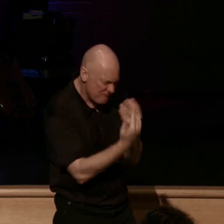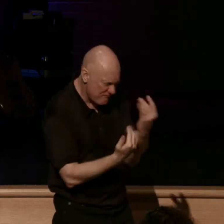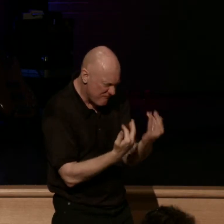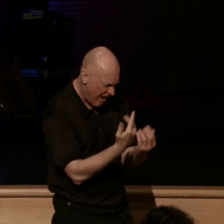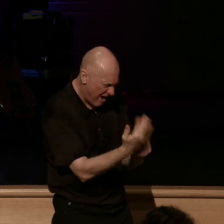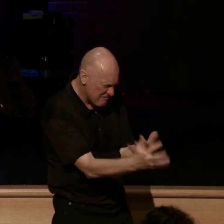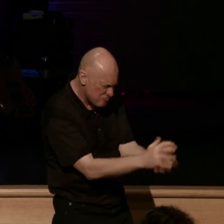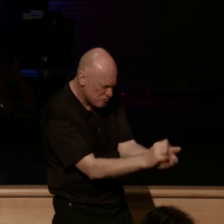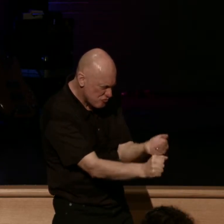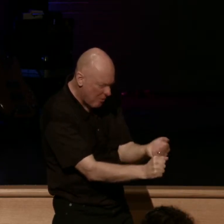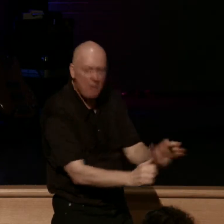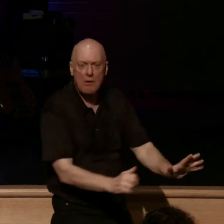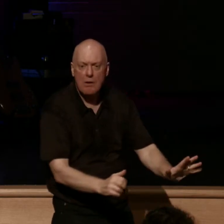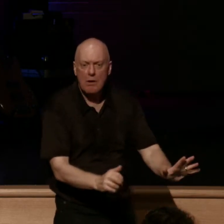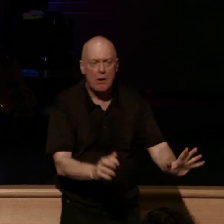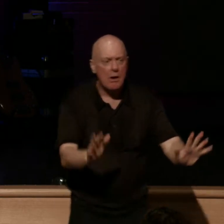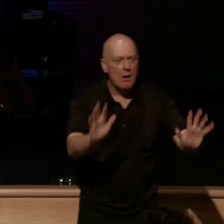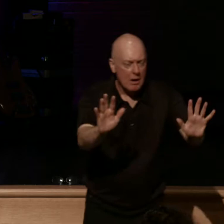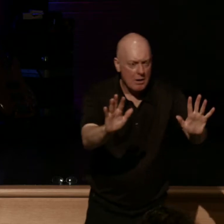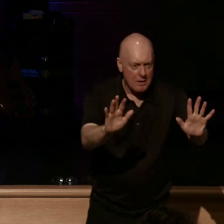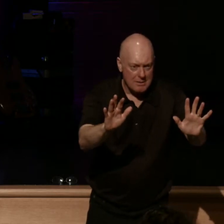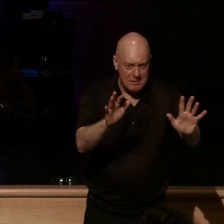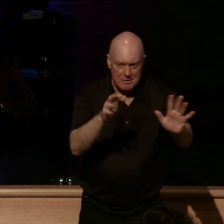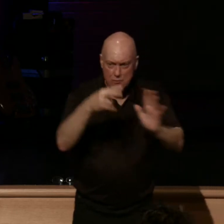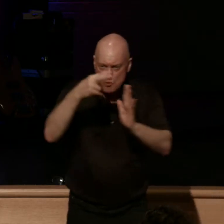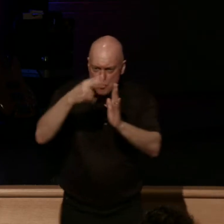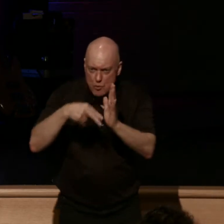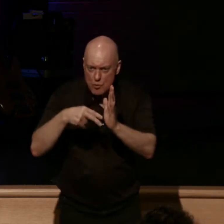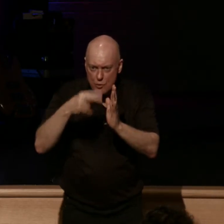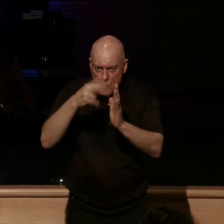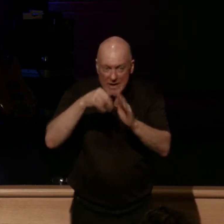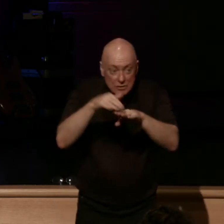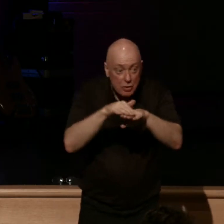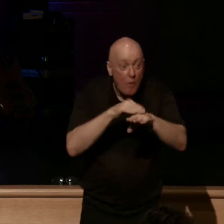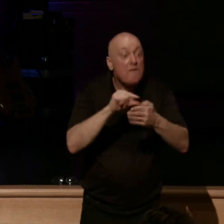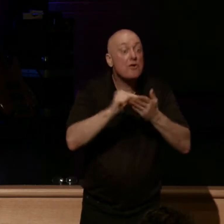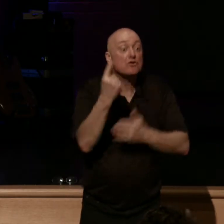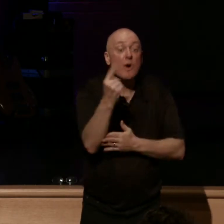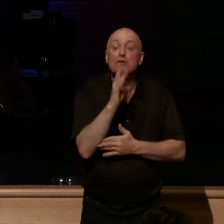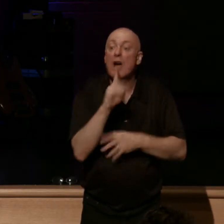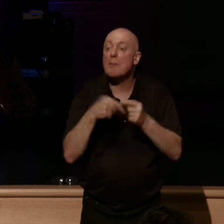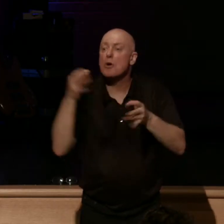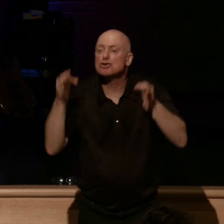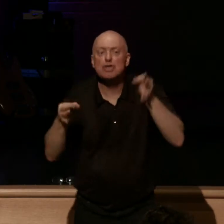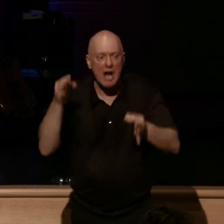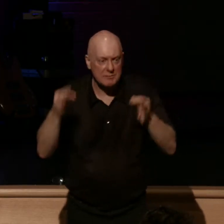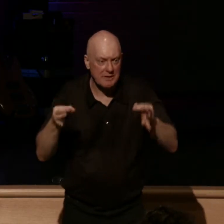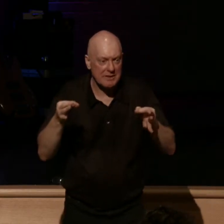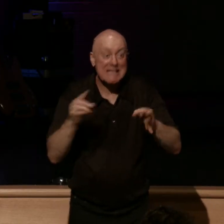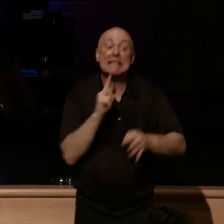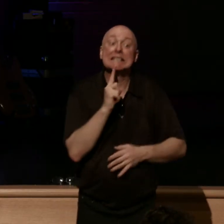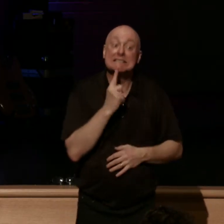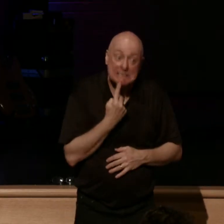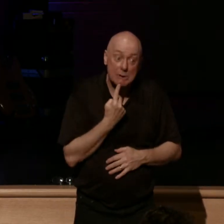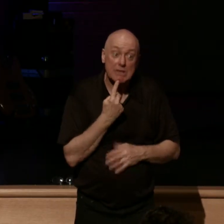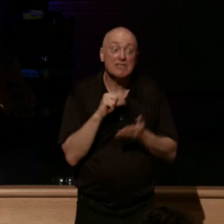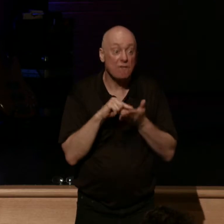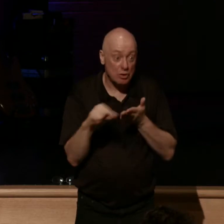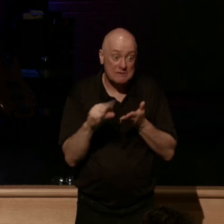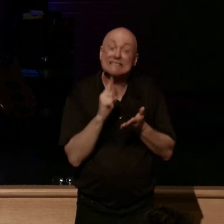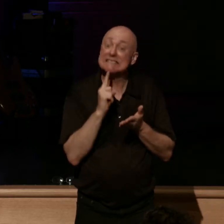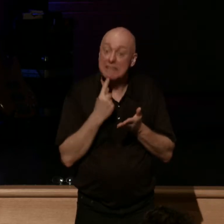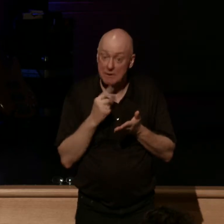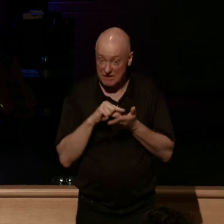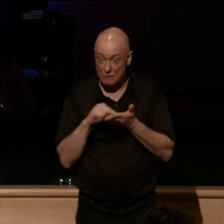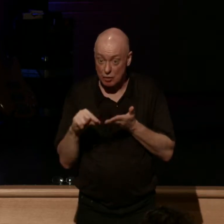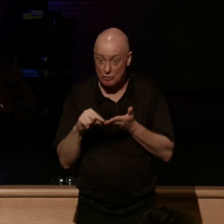Read that a bit slowly, because needless to say, verse 1 is the judgment part. And that's a pretty serious verse, huh?